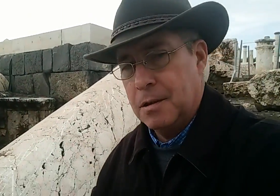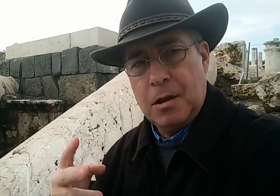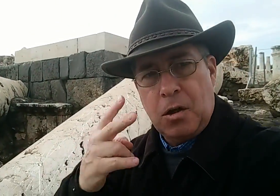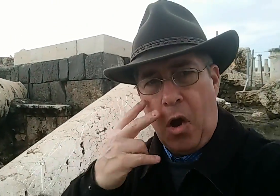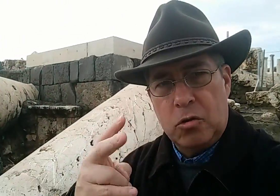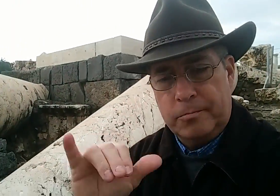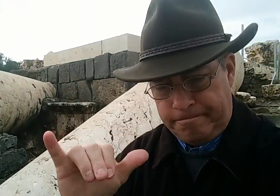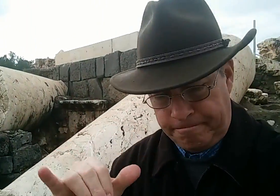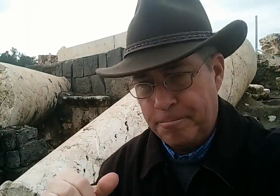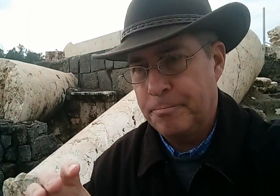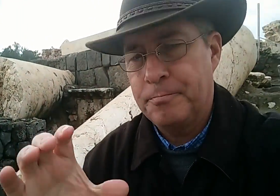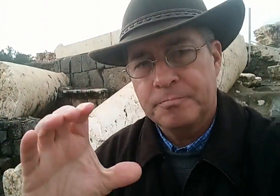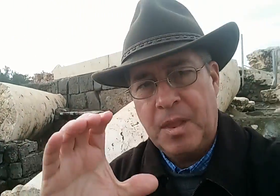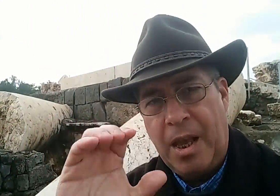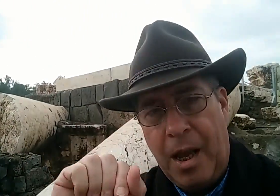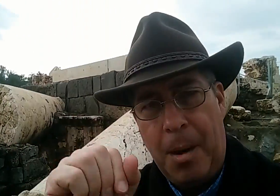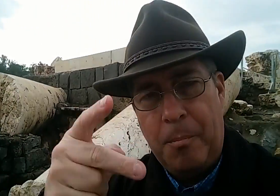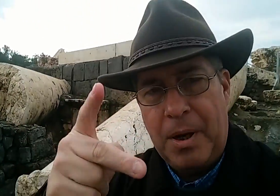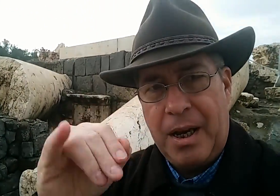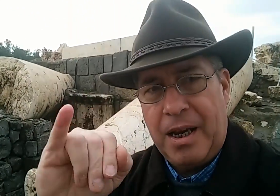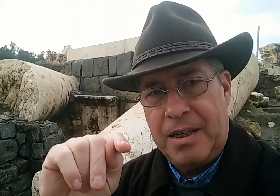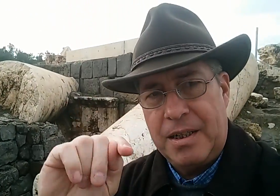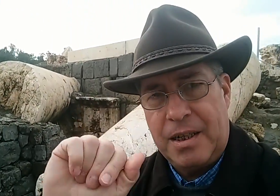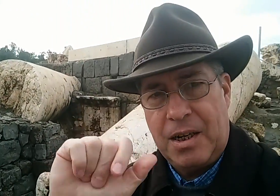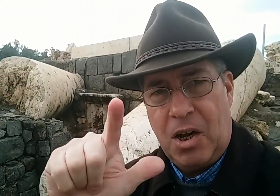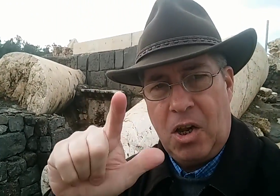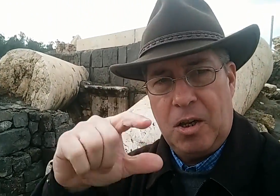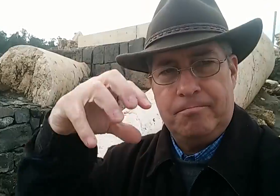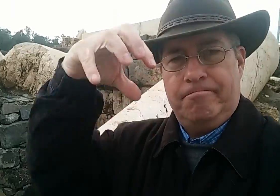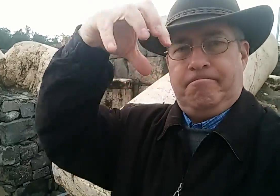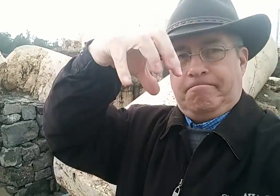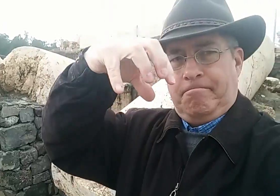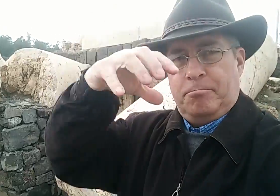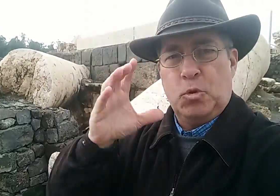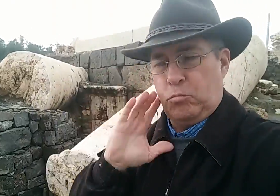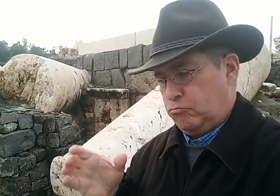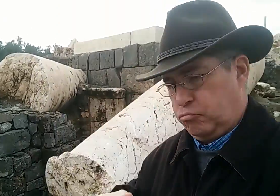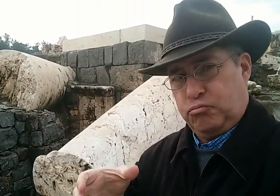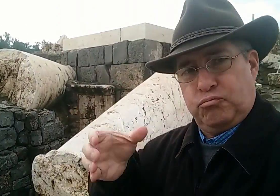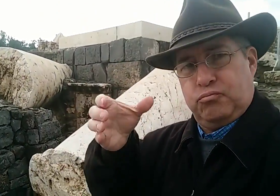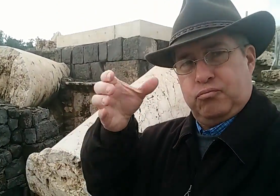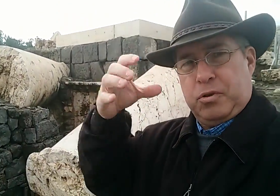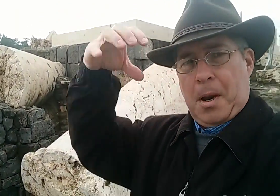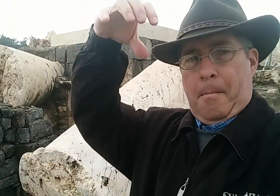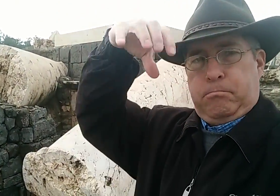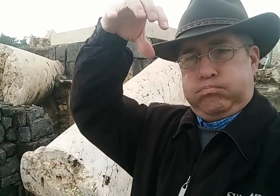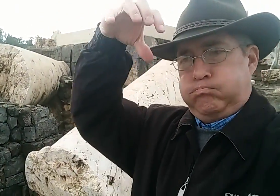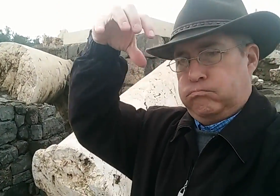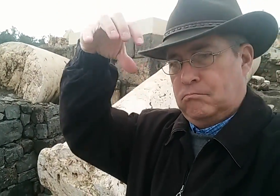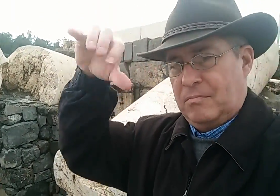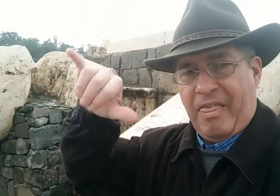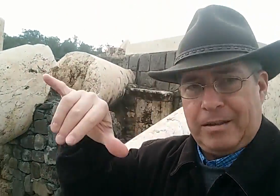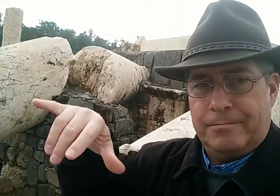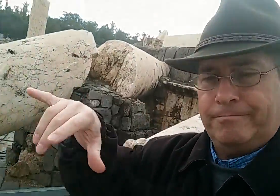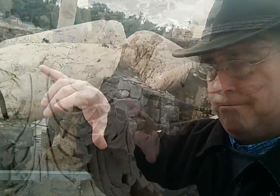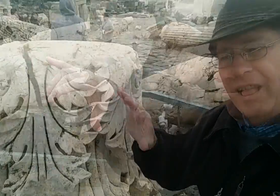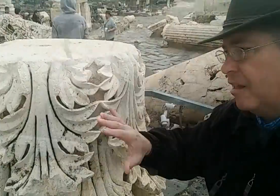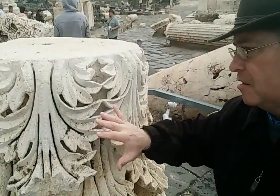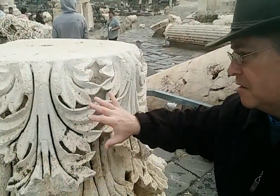machines. We don't know how that was achieved. Then you would also notice a capital here. There's a capital that would have been on top